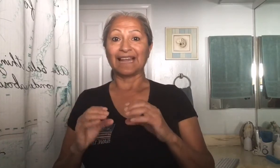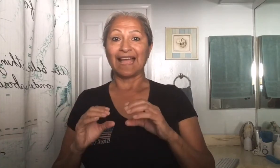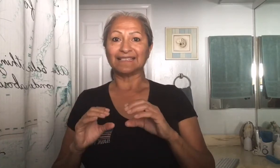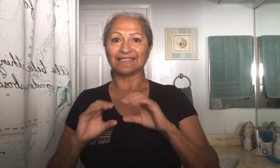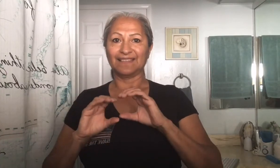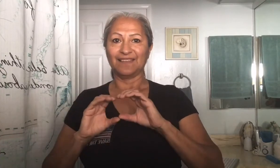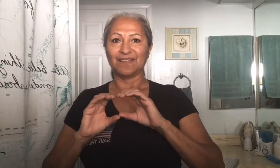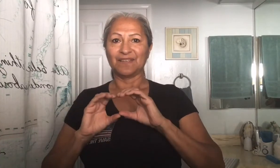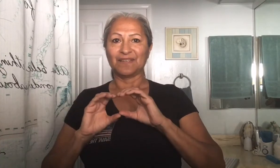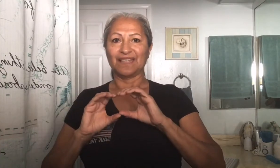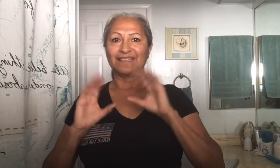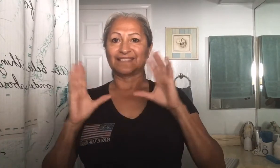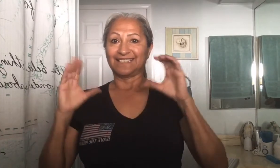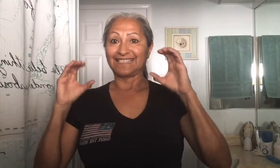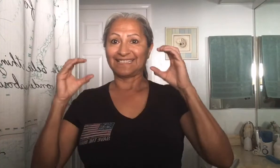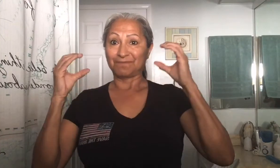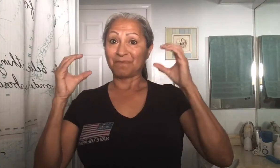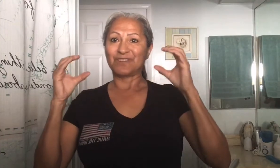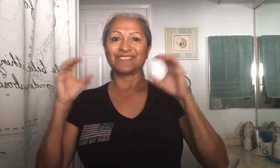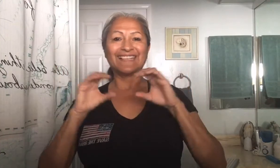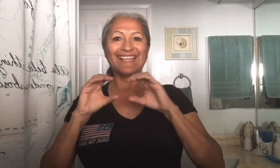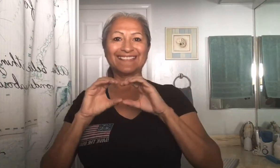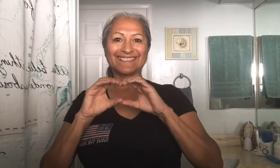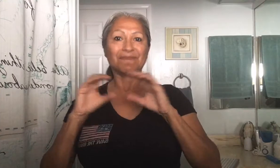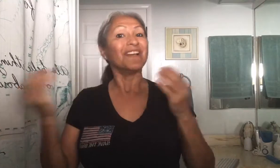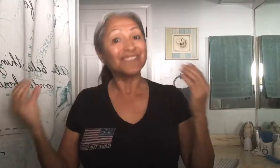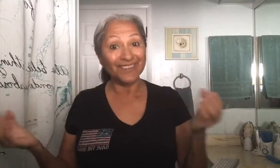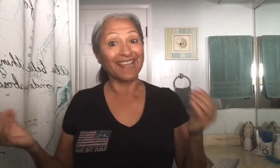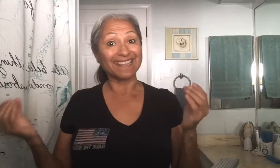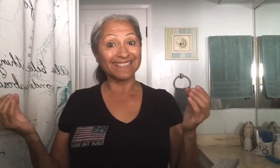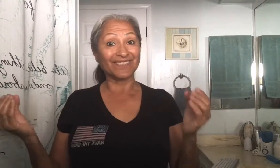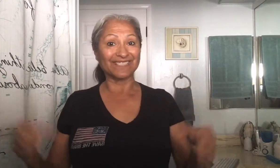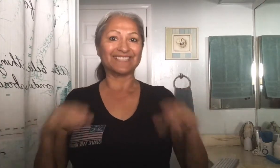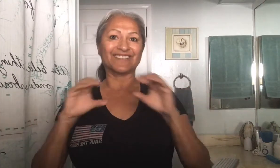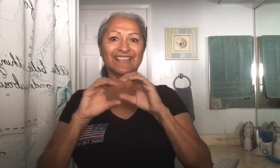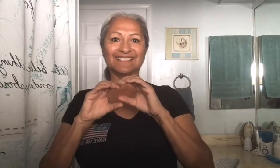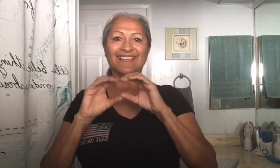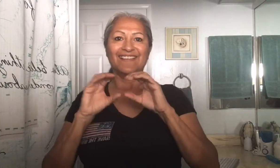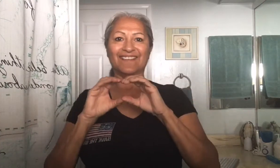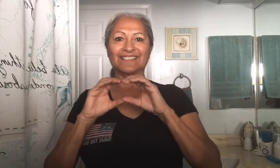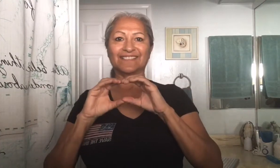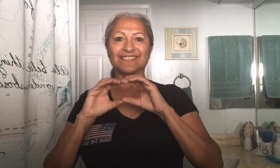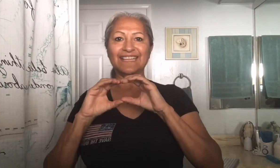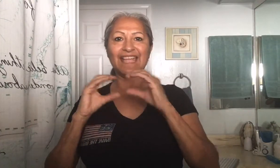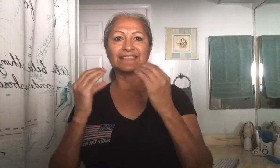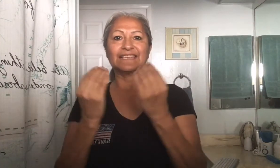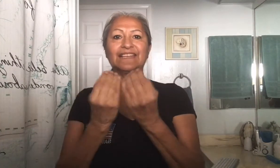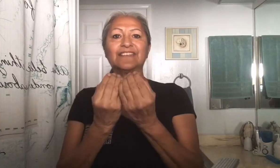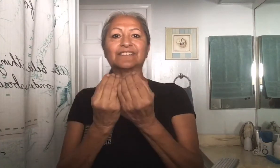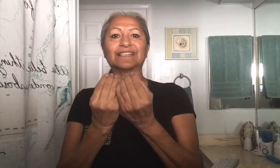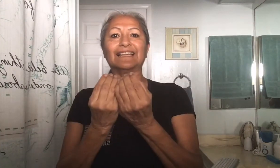class, it's C's. Remember your C hands? Remember I told you a lot of this stuff is initialized? Okay, so C hands, here's a